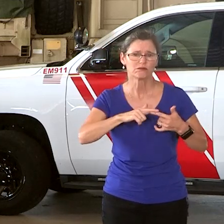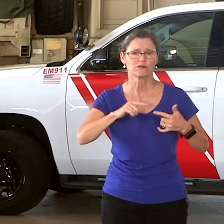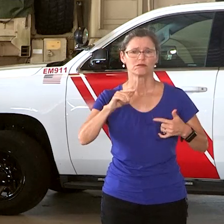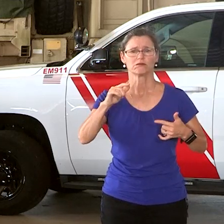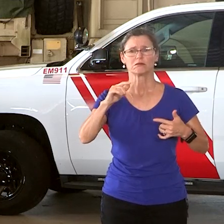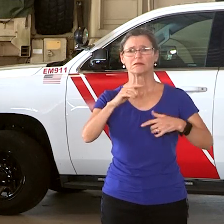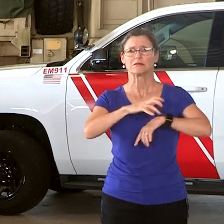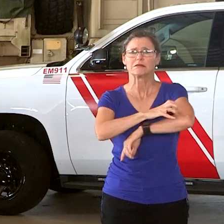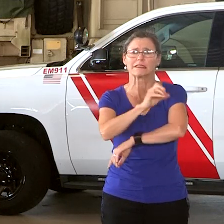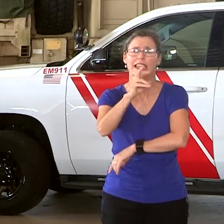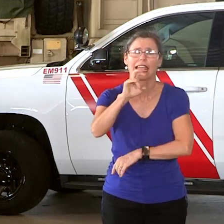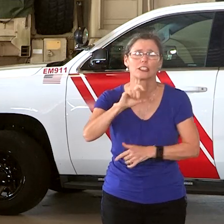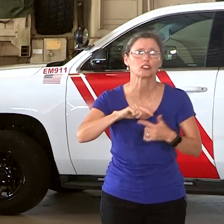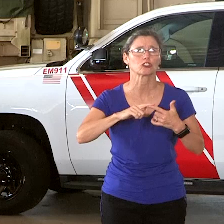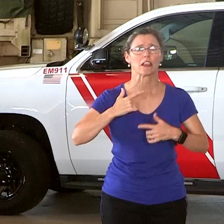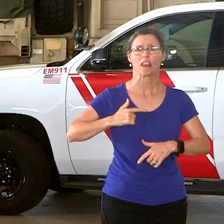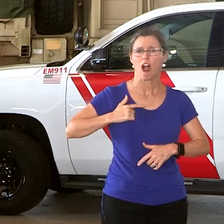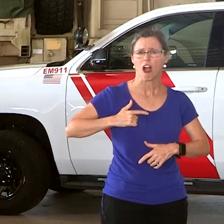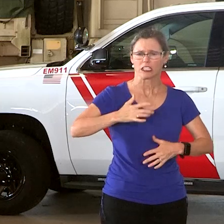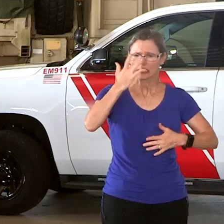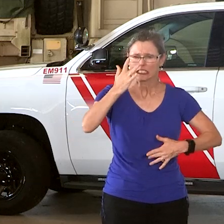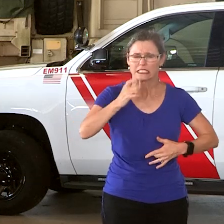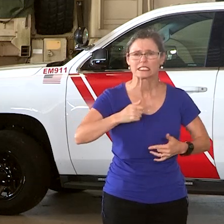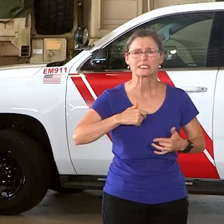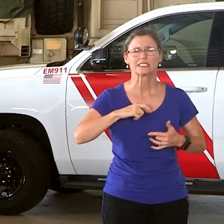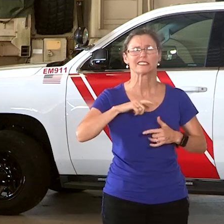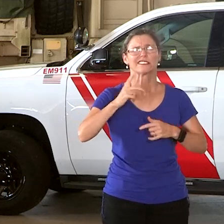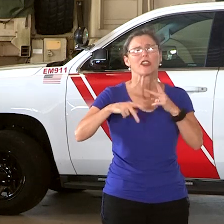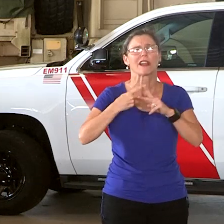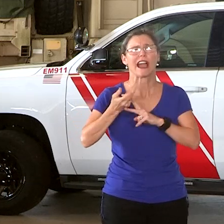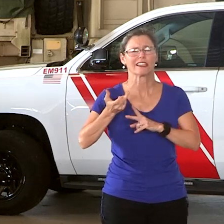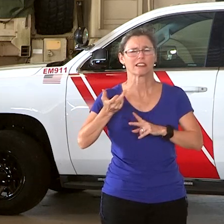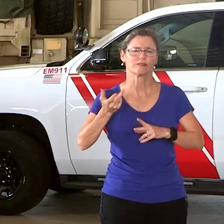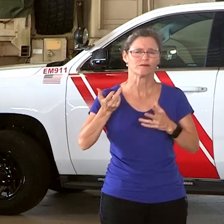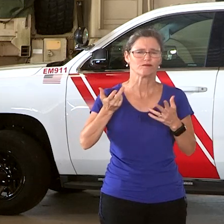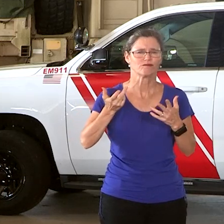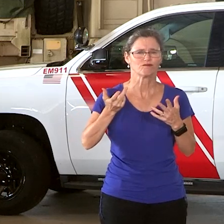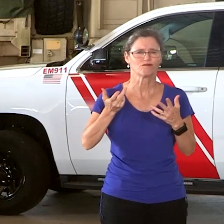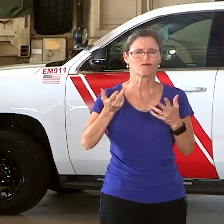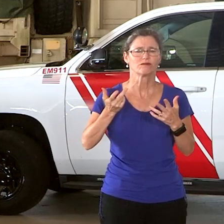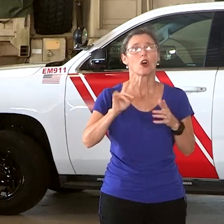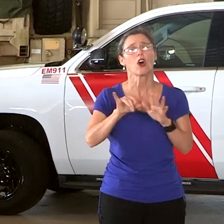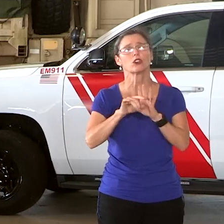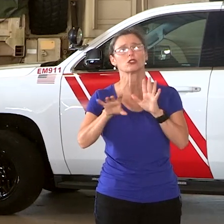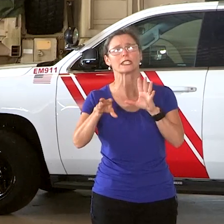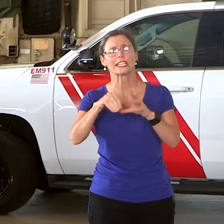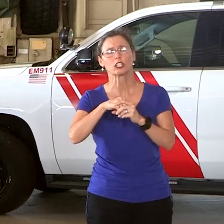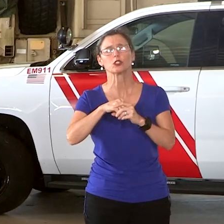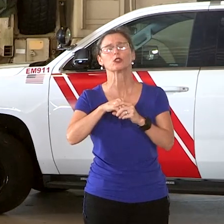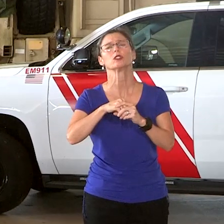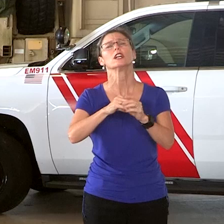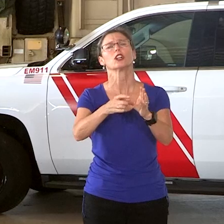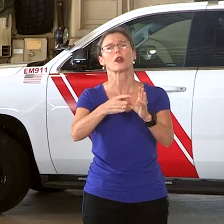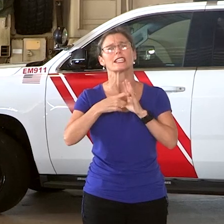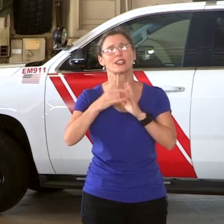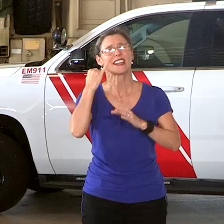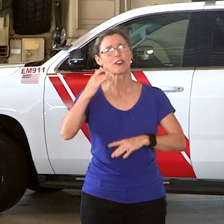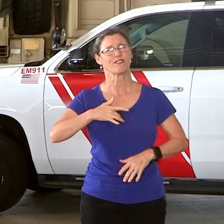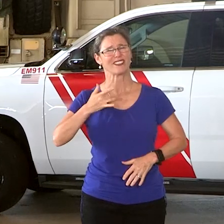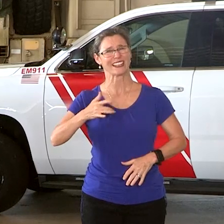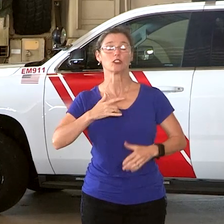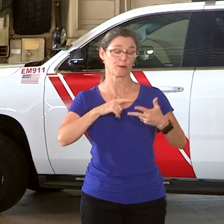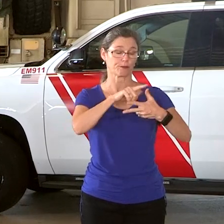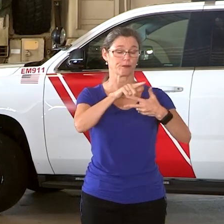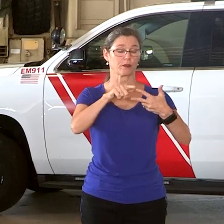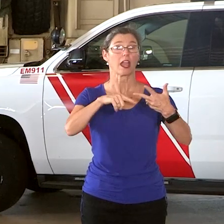cancer, immunosuppressing medications. And then also includes symptomatology in that. So the criteria has basically been,